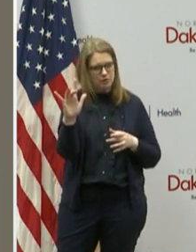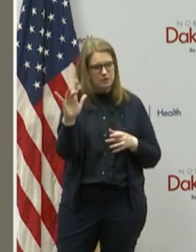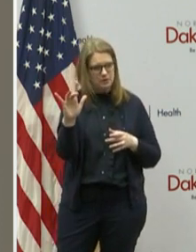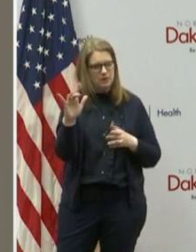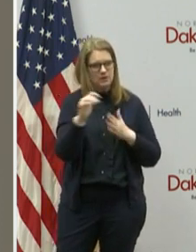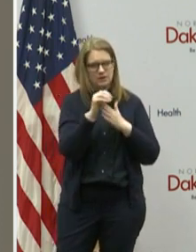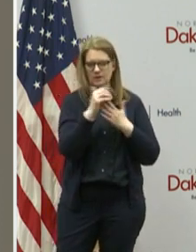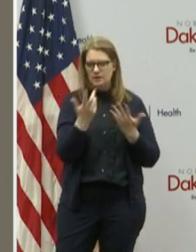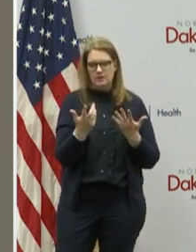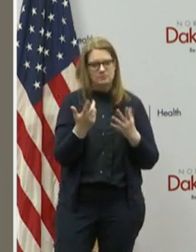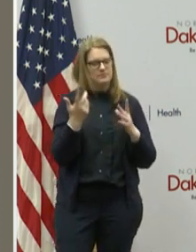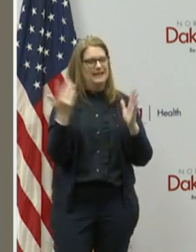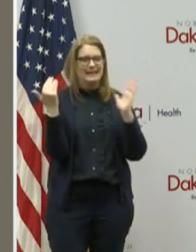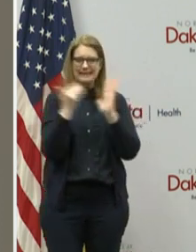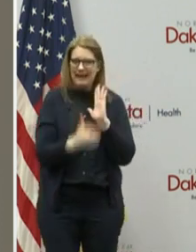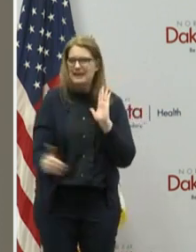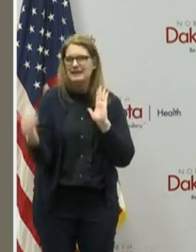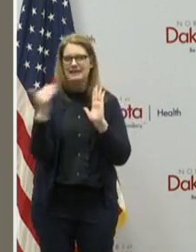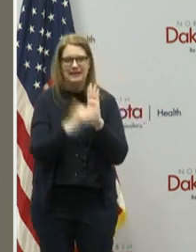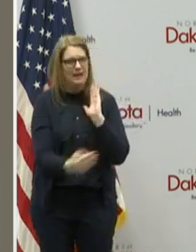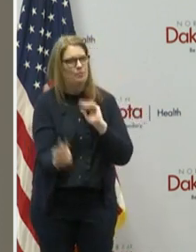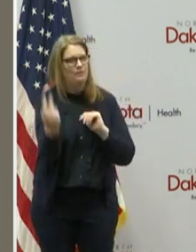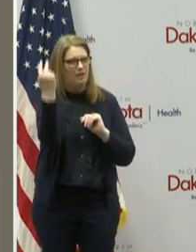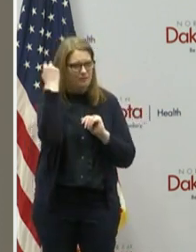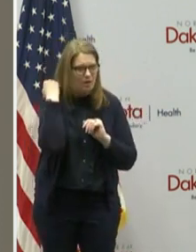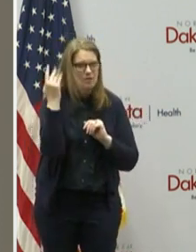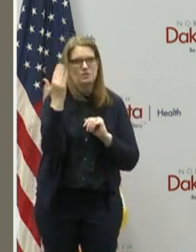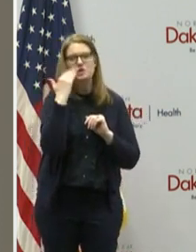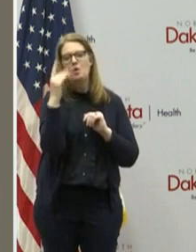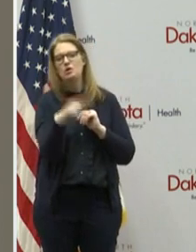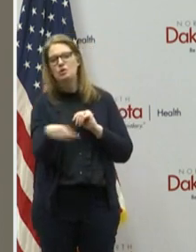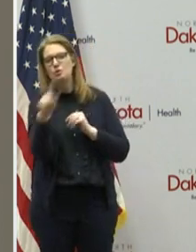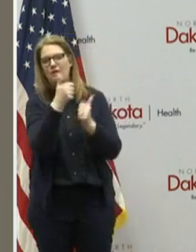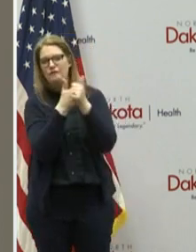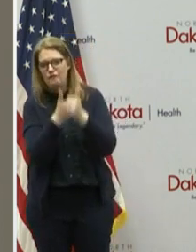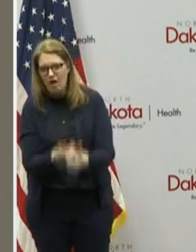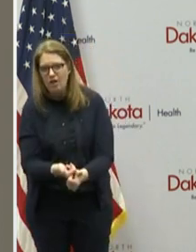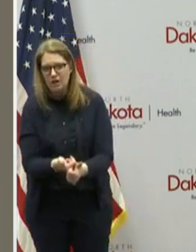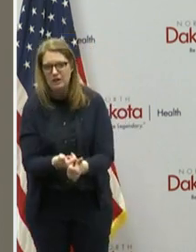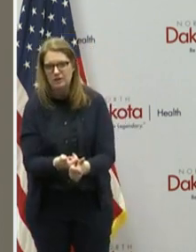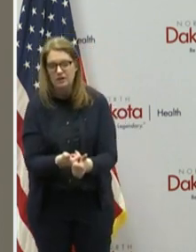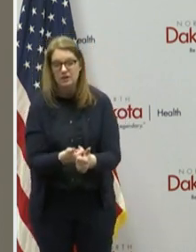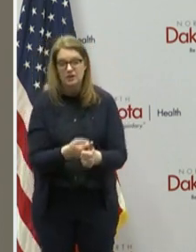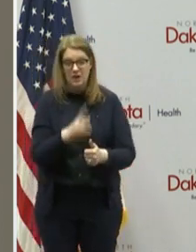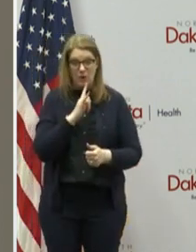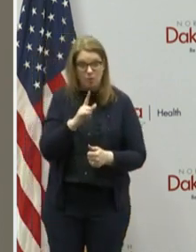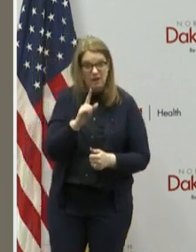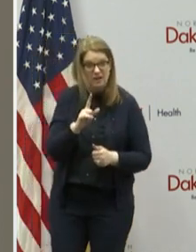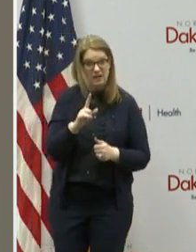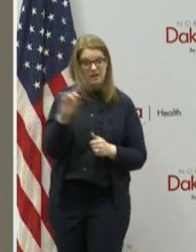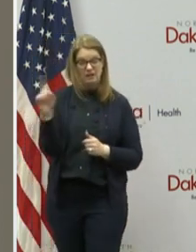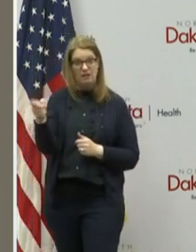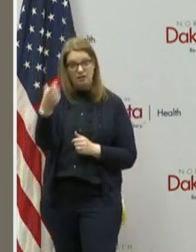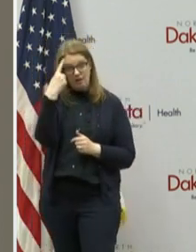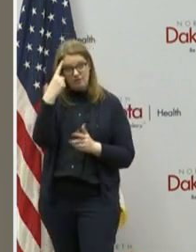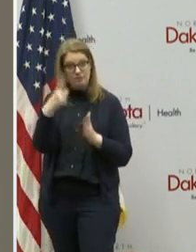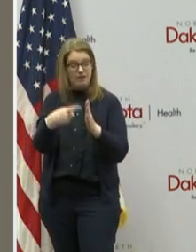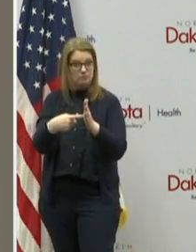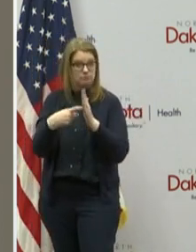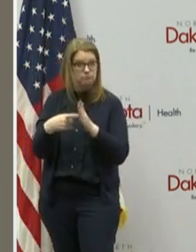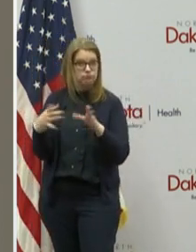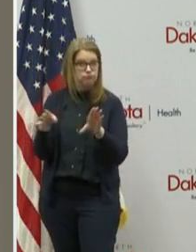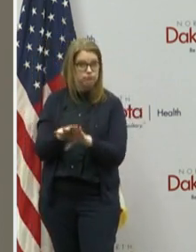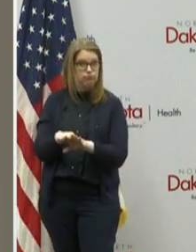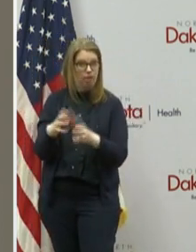guidelines, which we've had out and all of you are following. We know that we've had very limited government mandates and very high